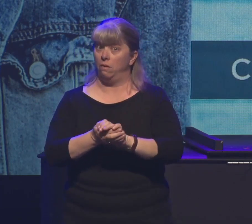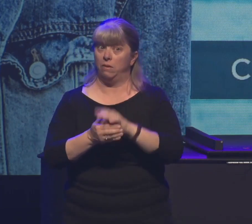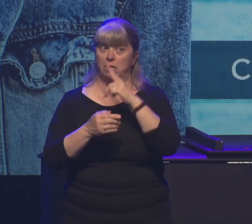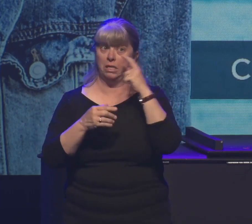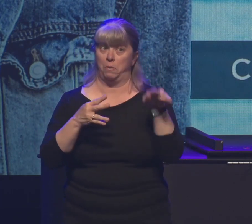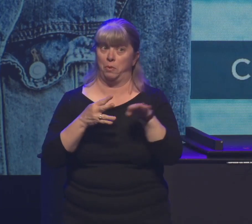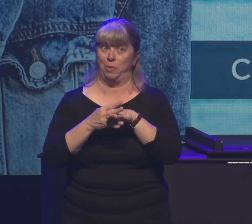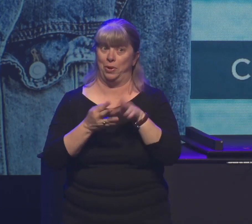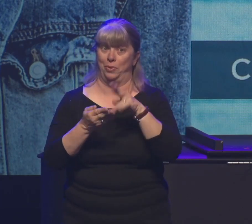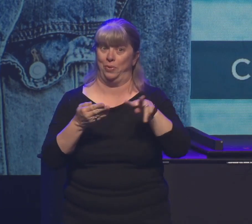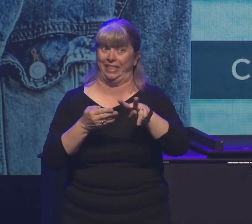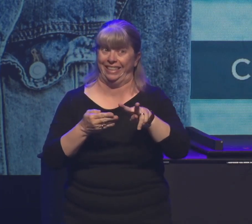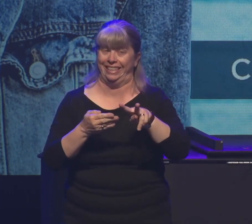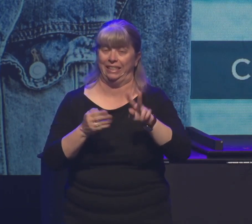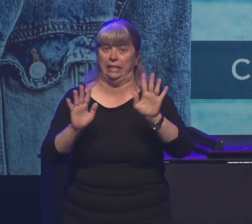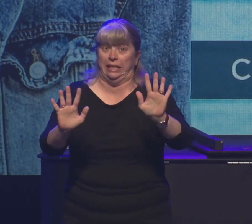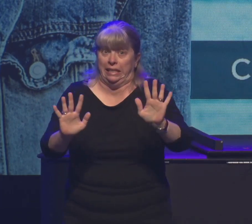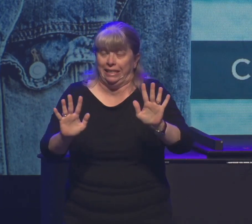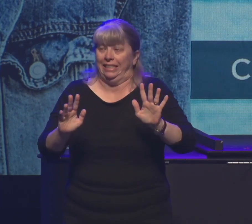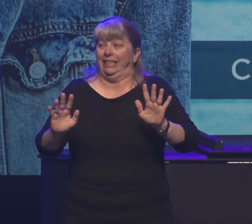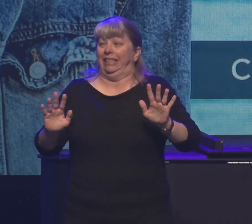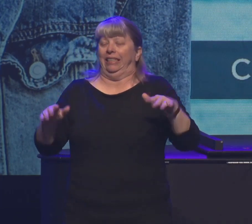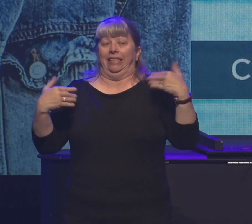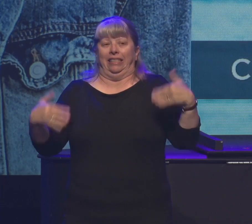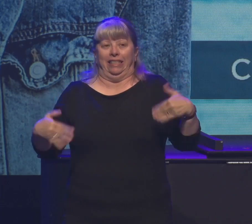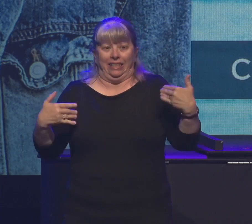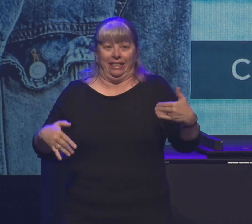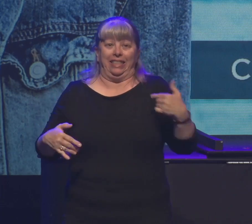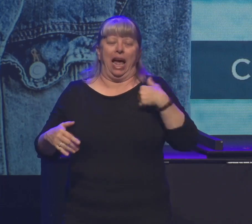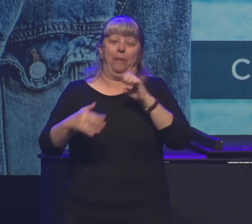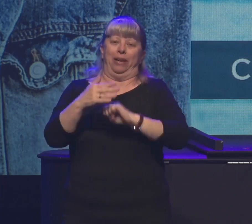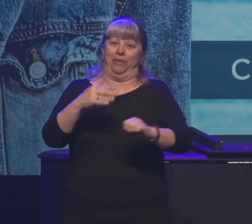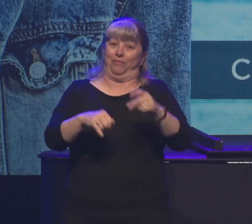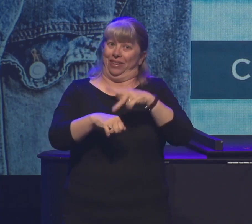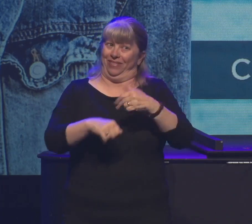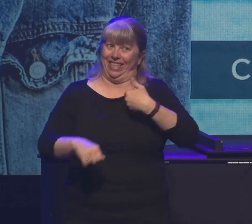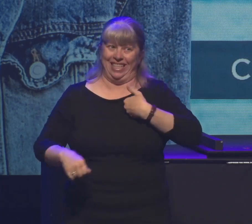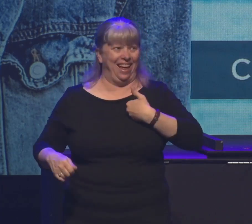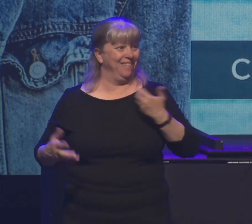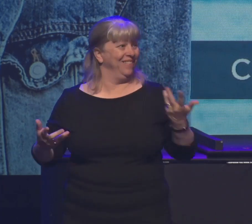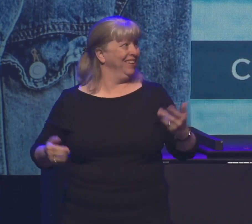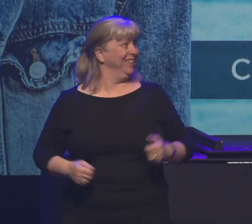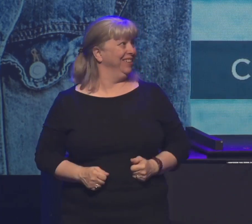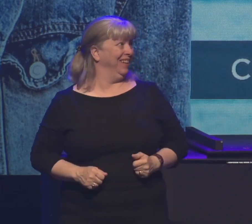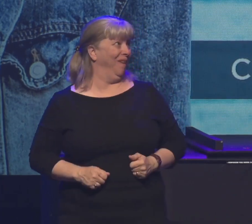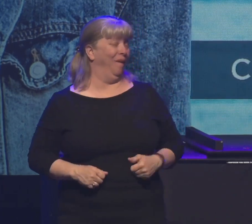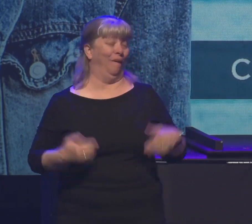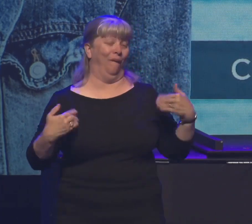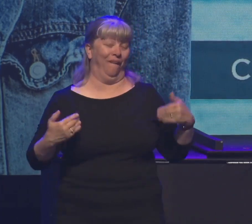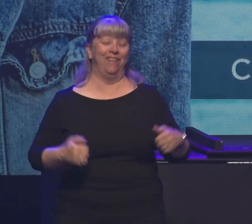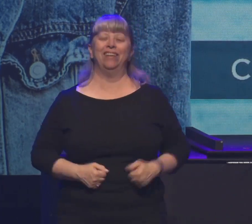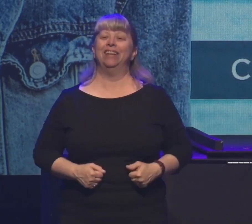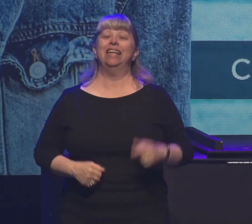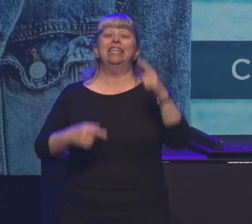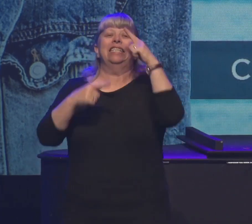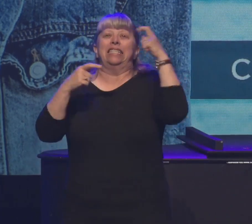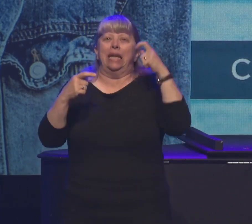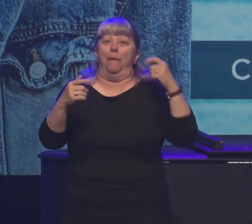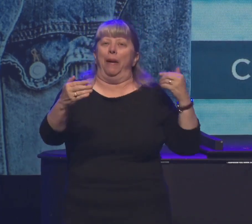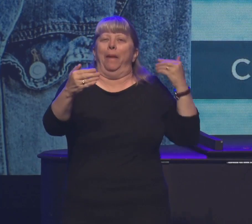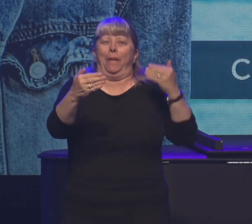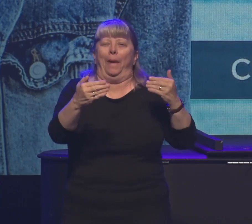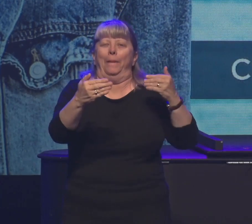in 2 weeks? Oh my gosh. Y'all, I'm an elementary principal. Like, summer is